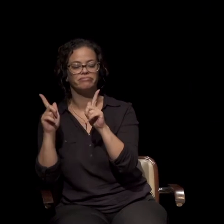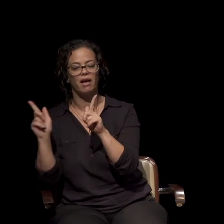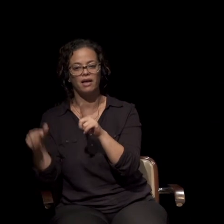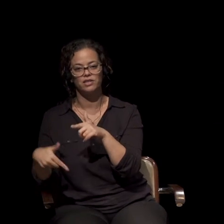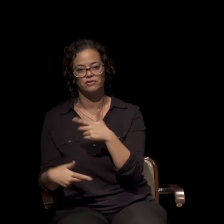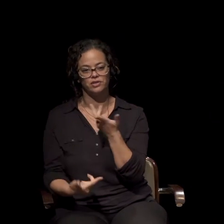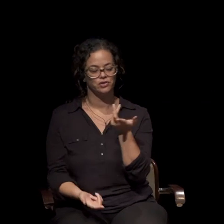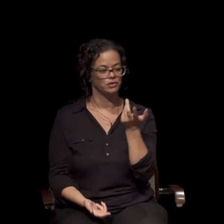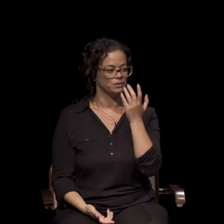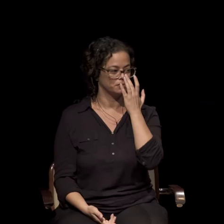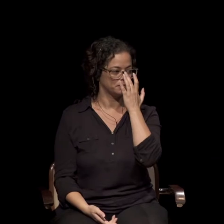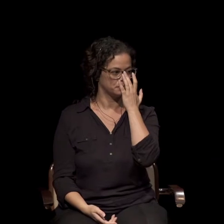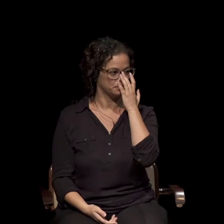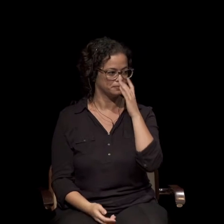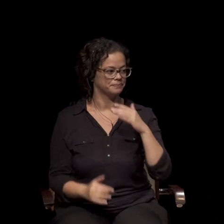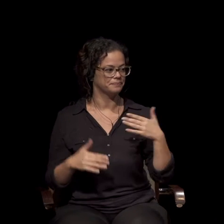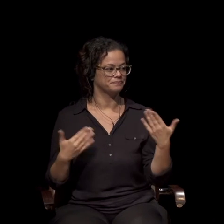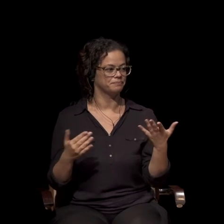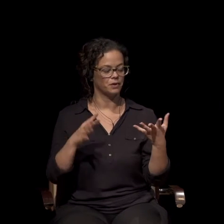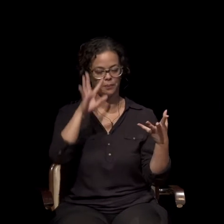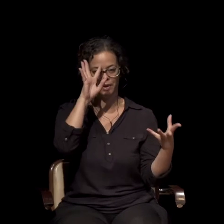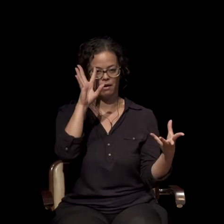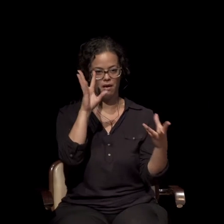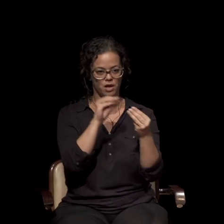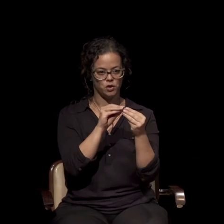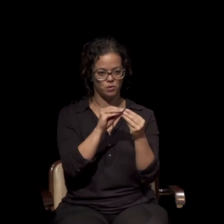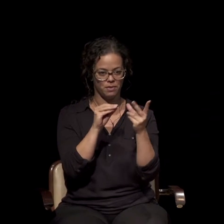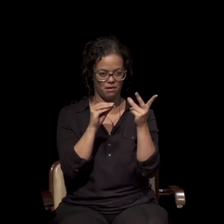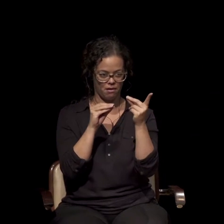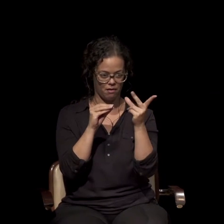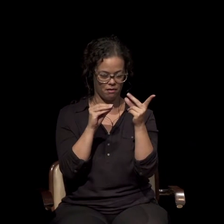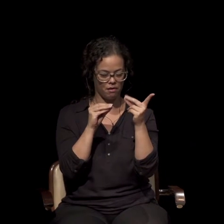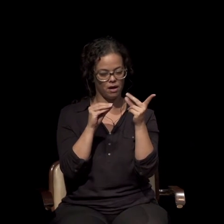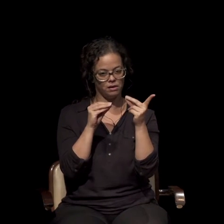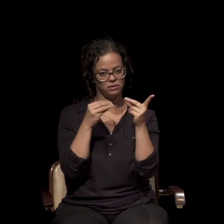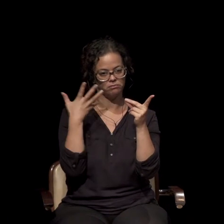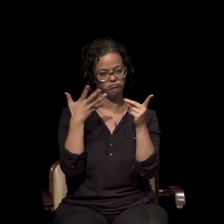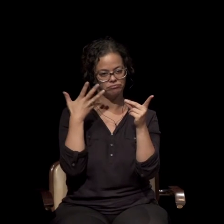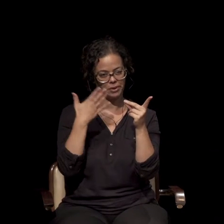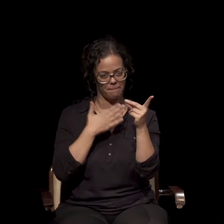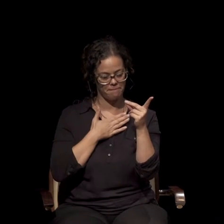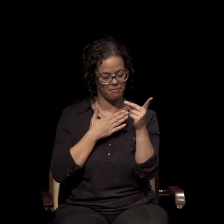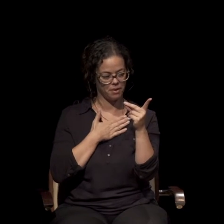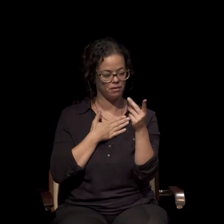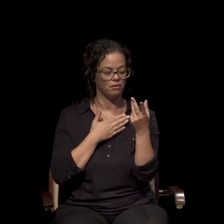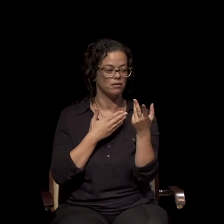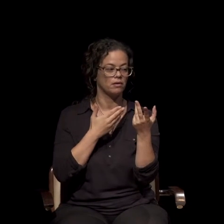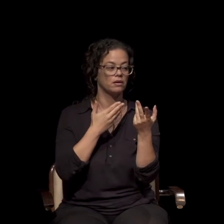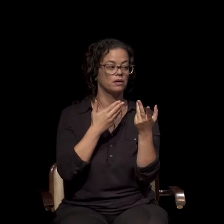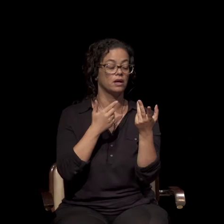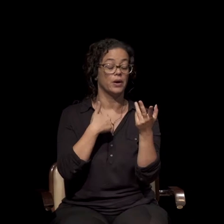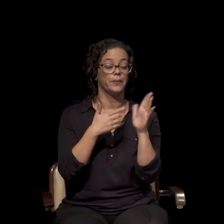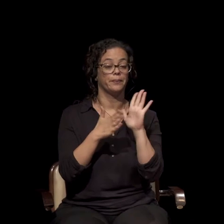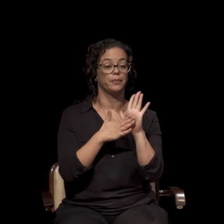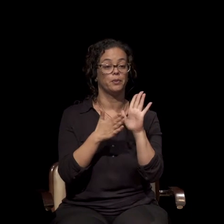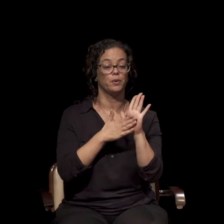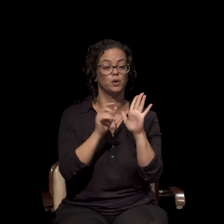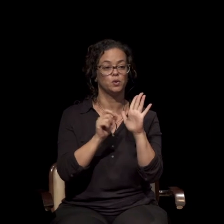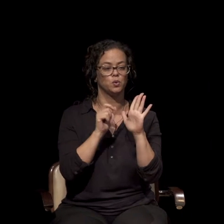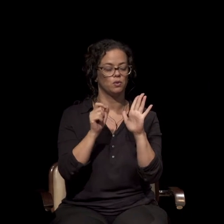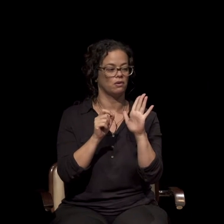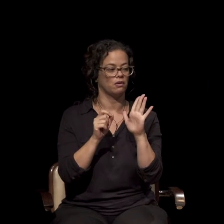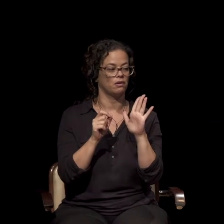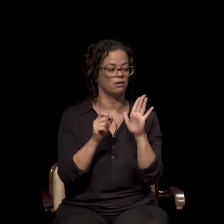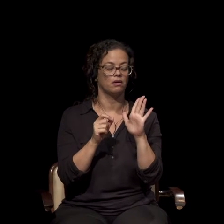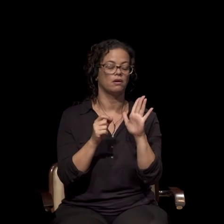To sum up the second part of my presentation, I propose that there is not so much difference between children's right to